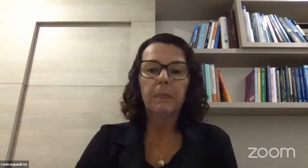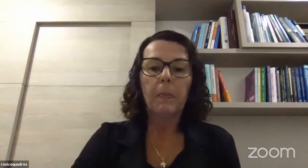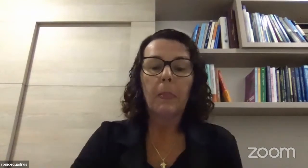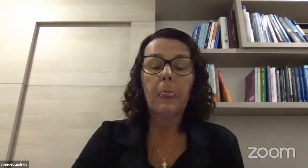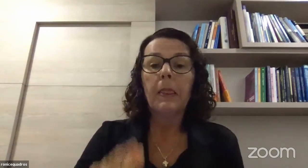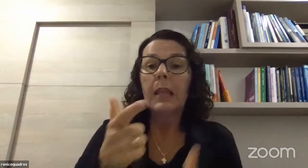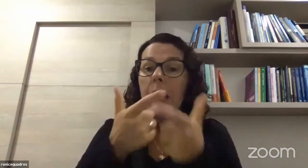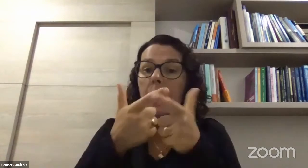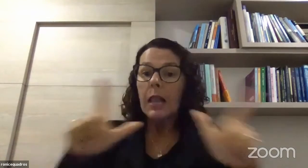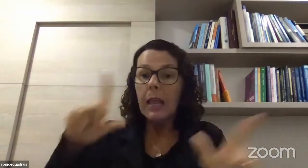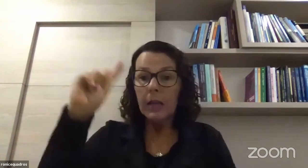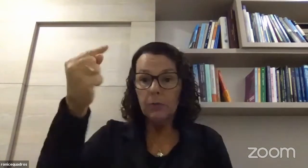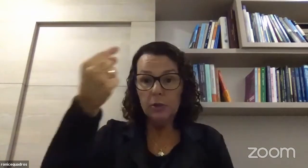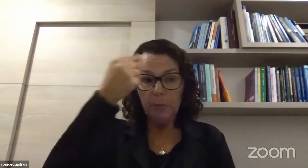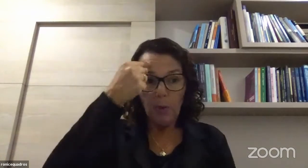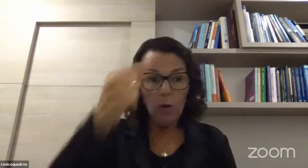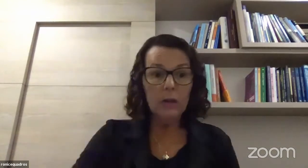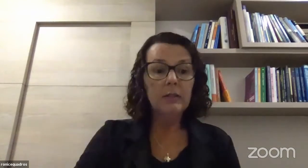within language policies.